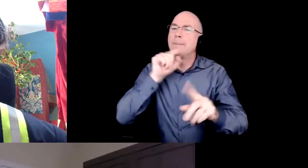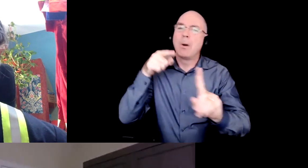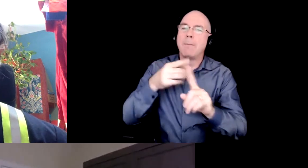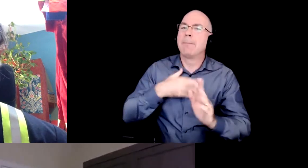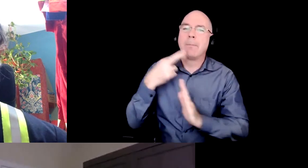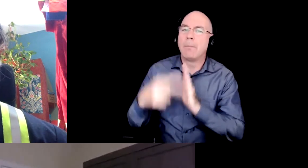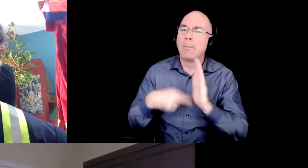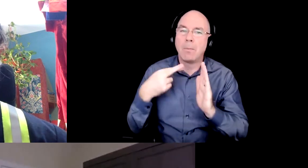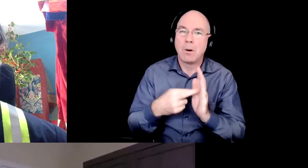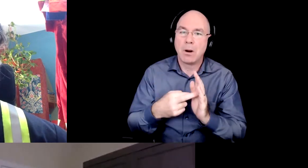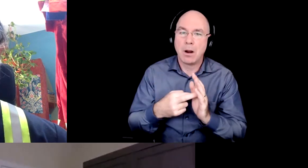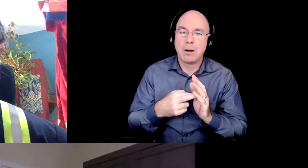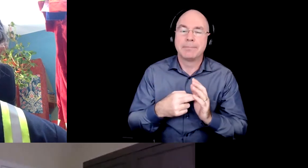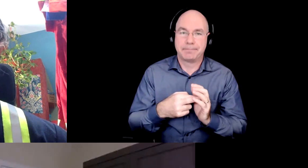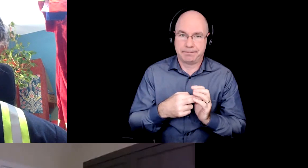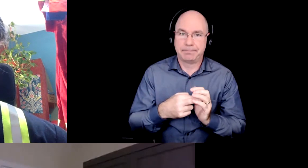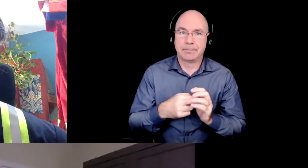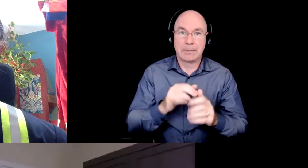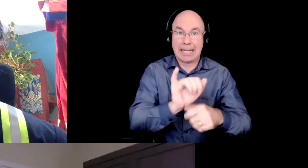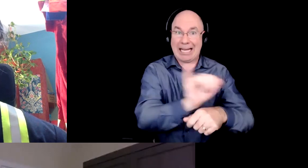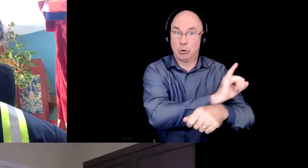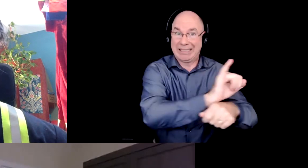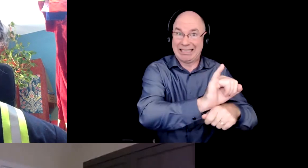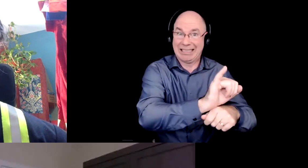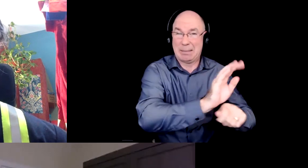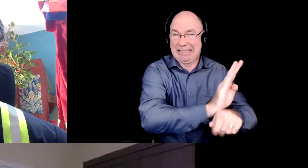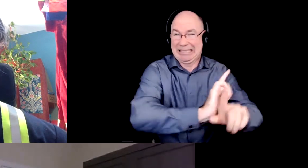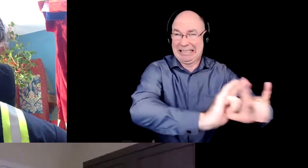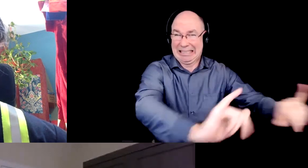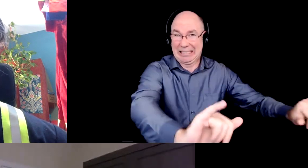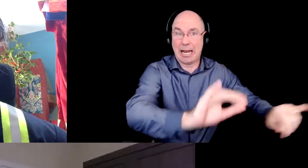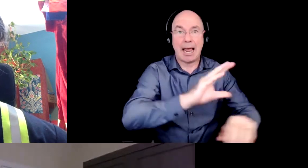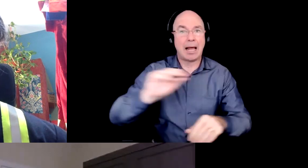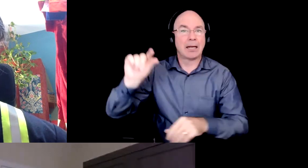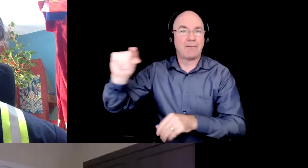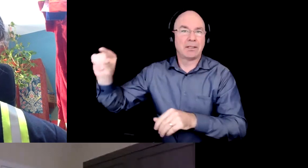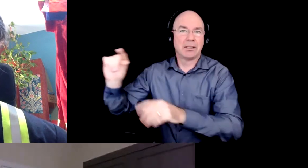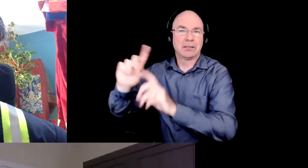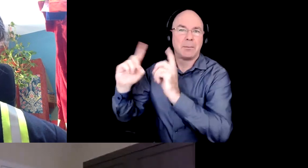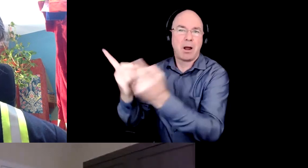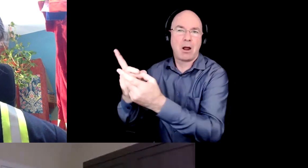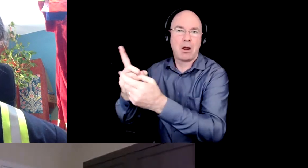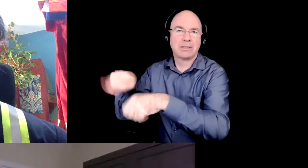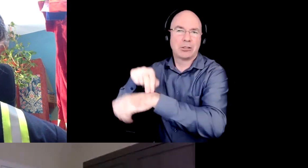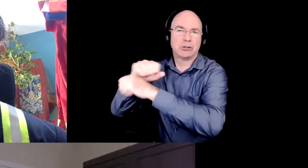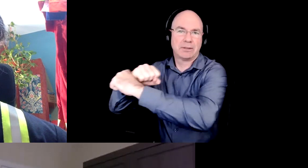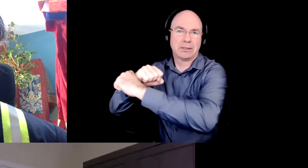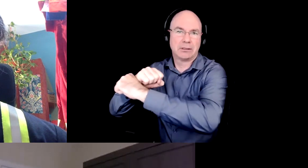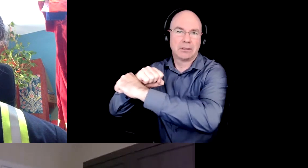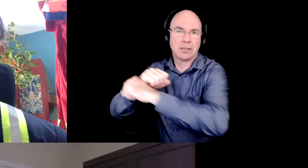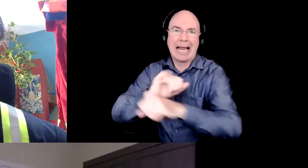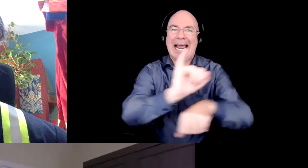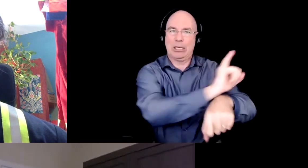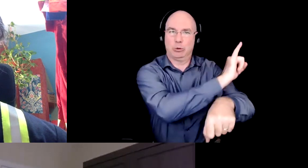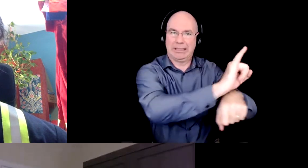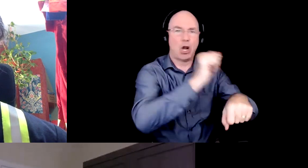is to be the conduit between industry and Department of National Defense. Not for individual procurements as